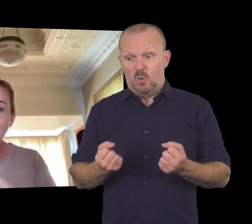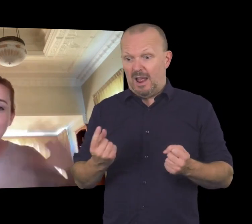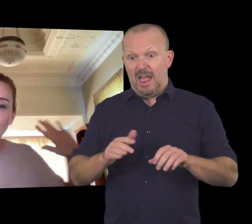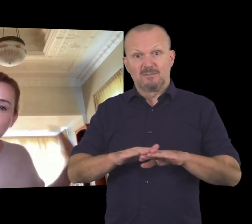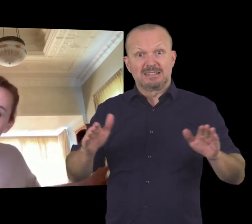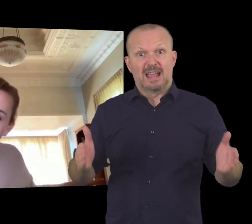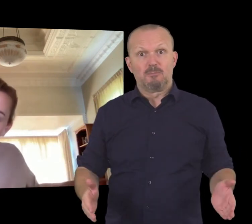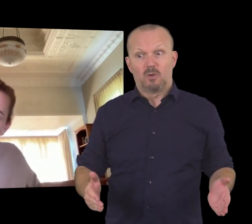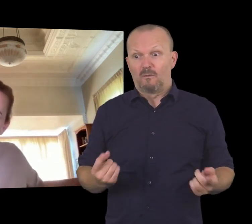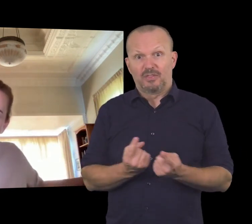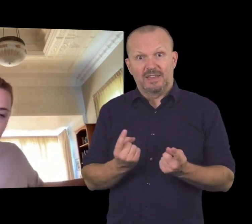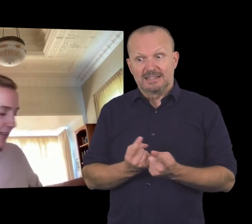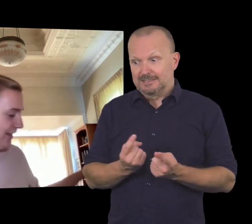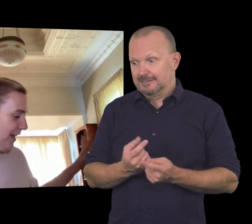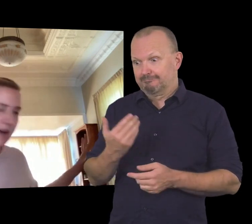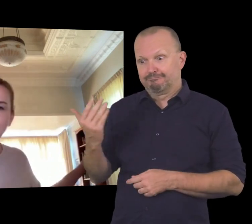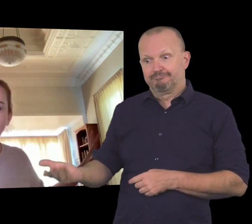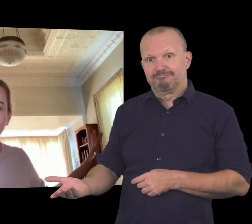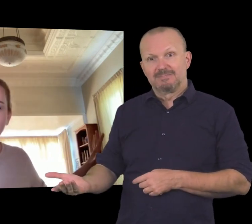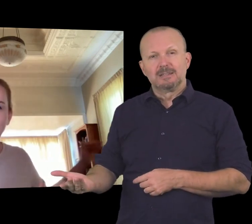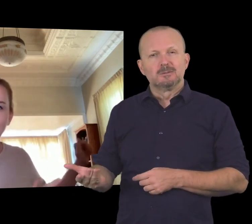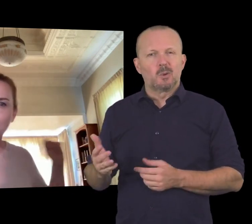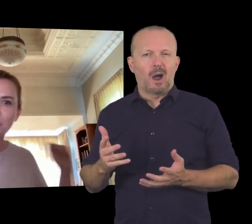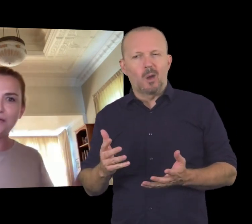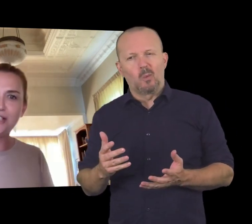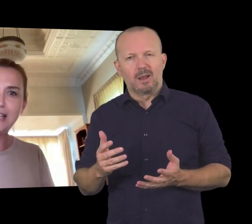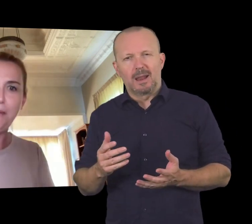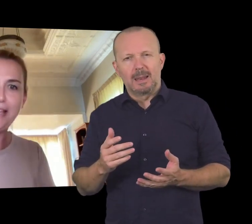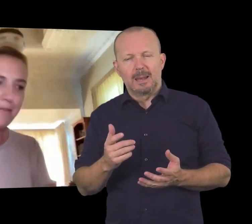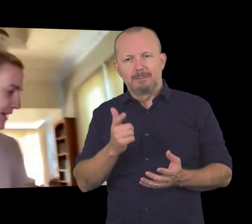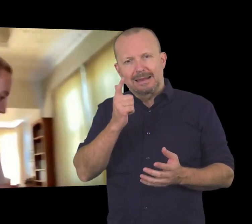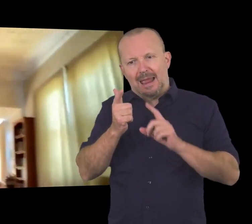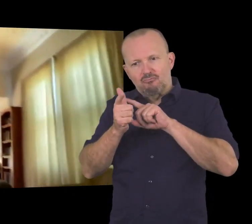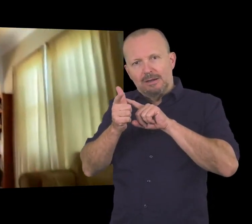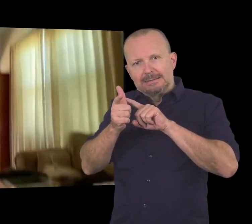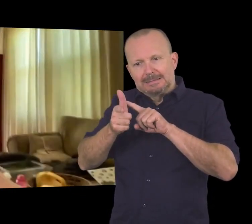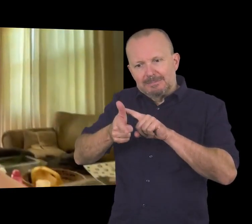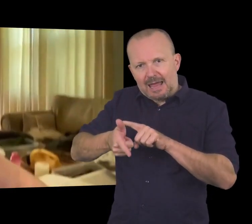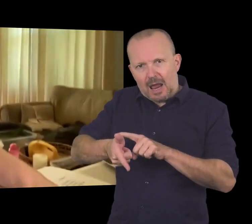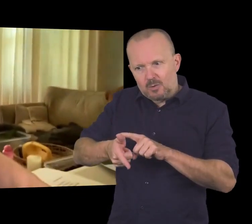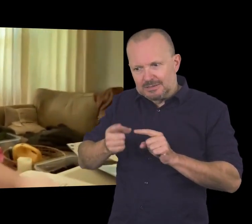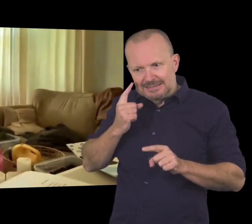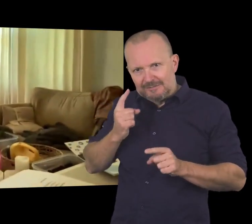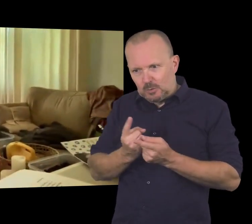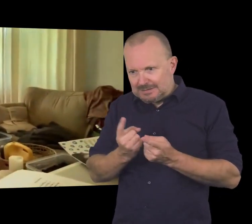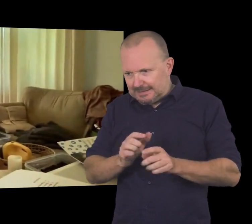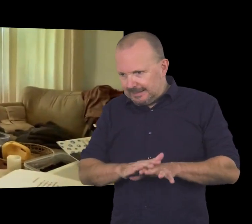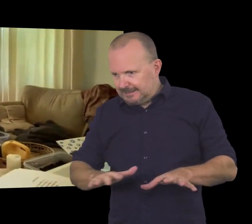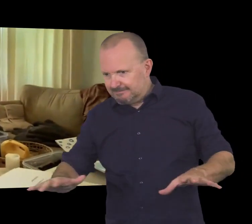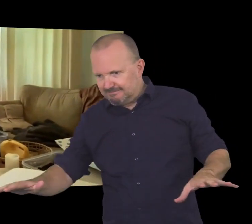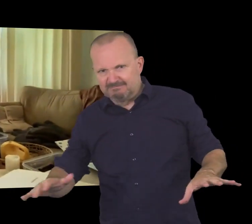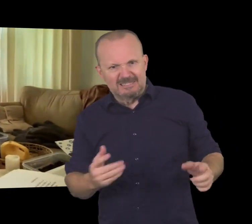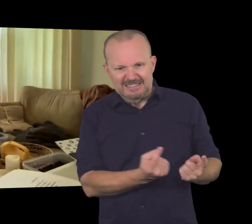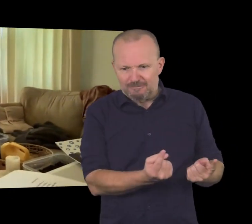I've got a table of props beside me, and I'm going to sort of tip my camera down and see if you can see.